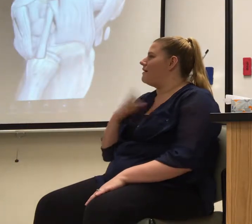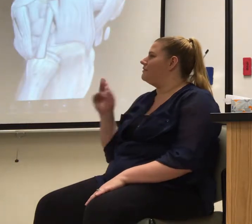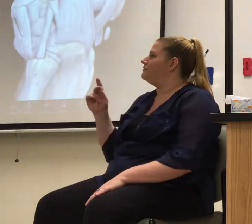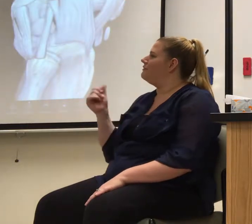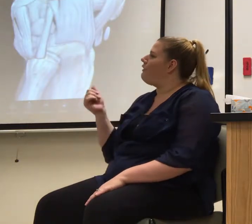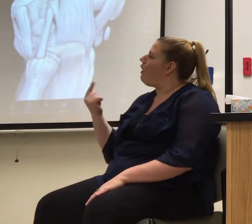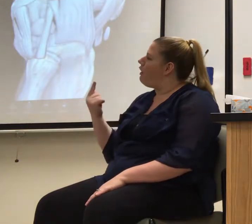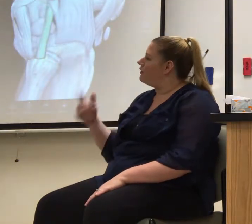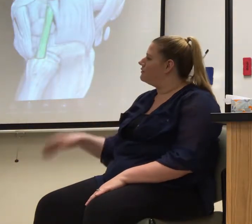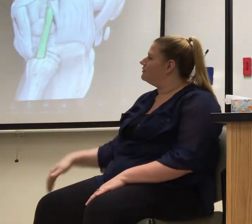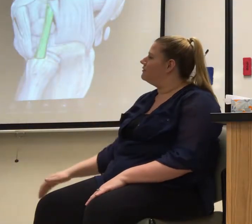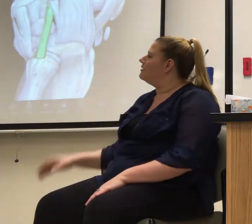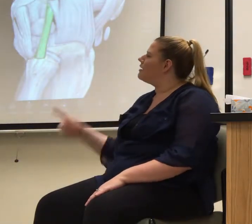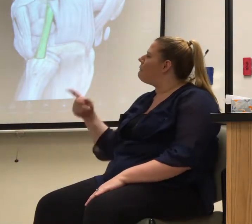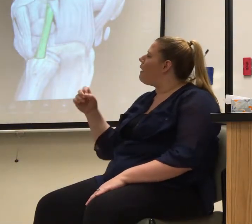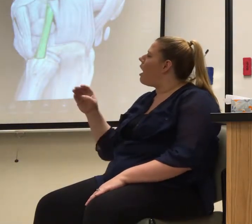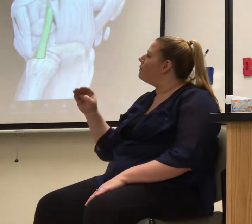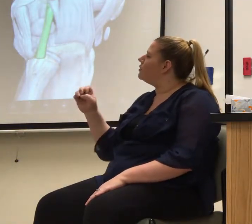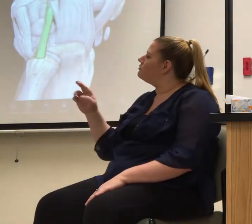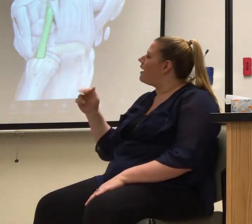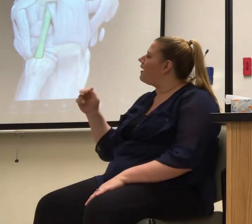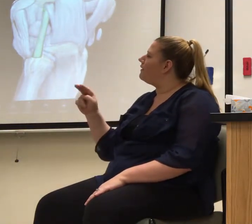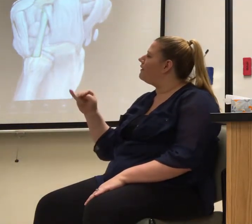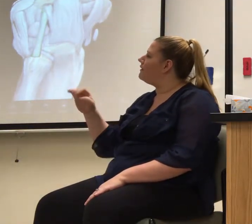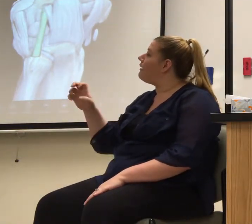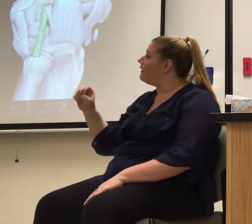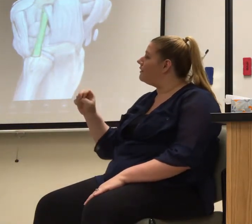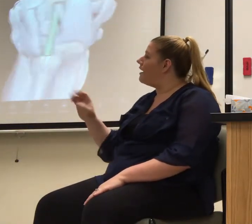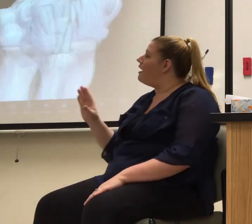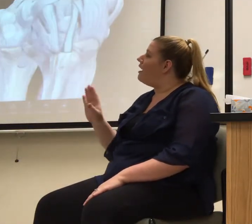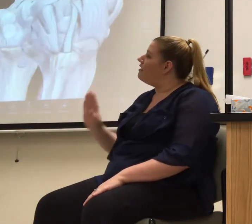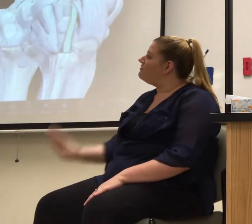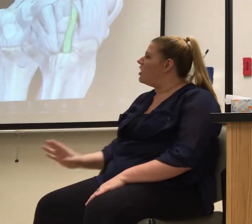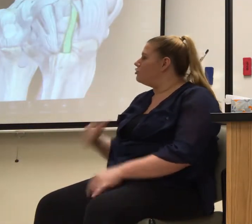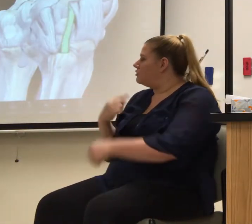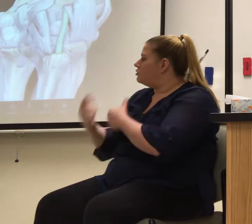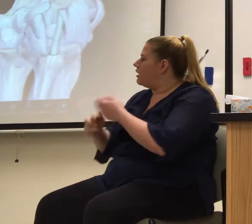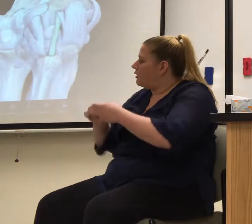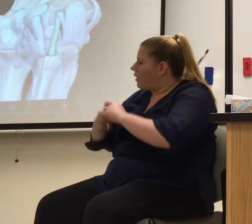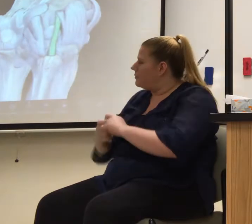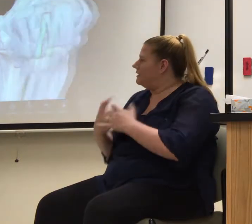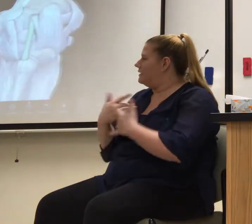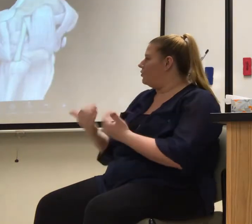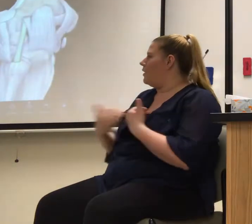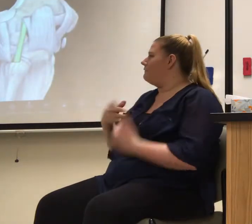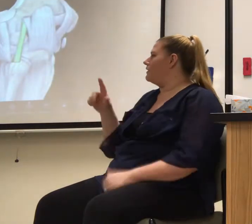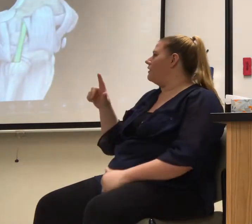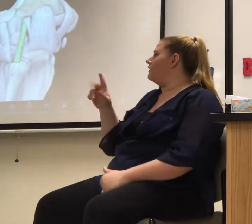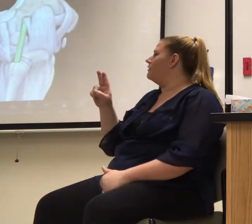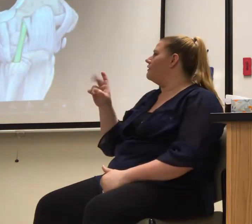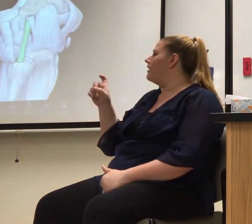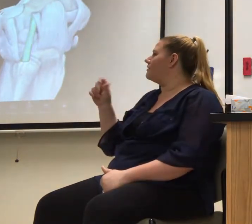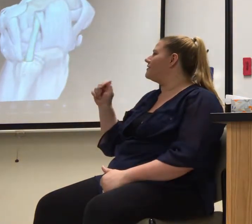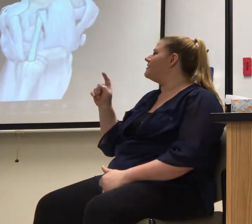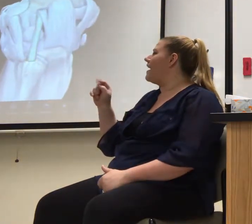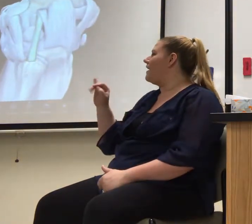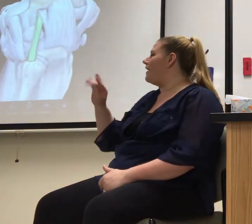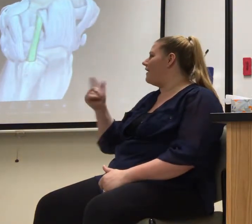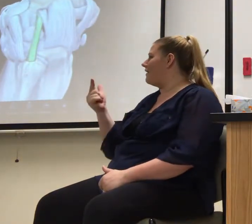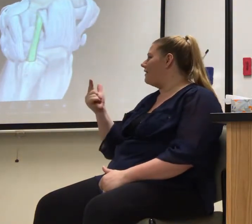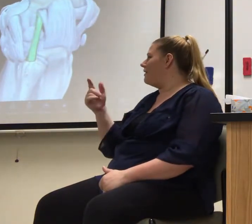Here's one of the lateral collateral ligaments. Books are now calling it the fibular collateral ligament. It's highlighted in